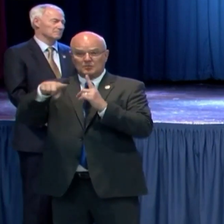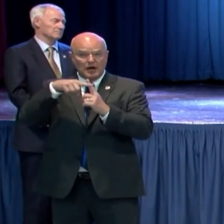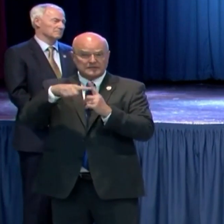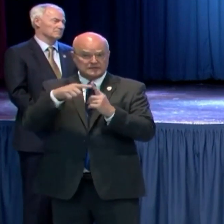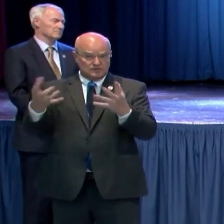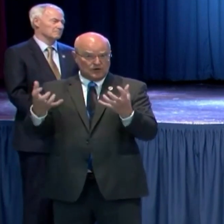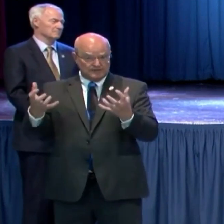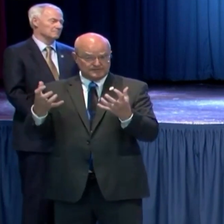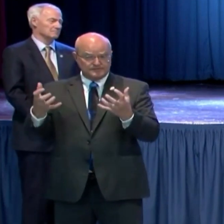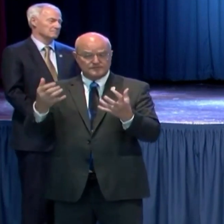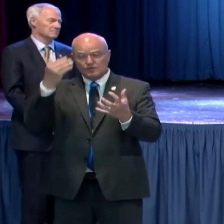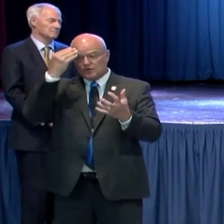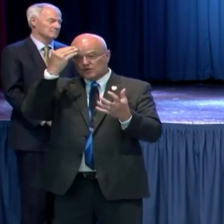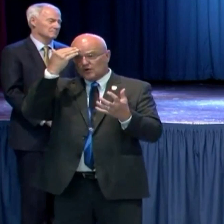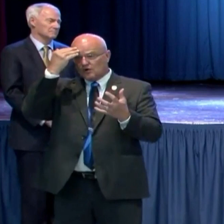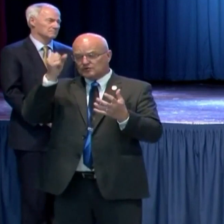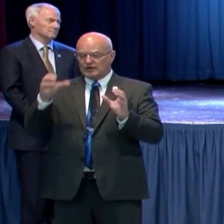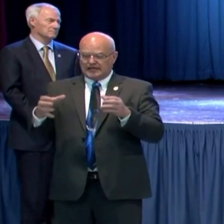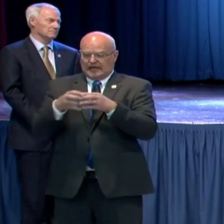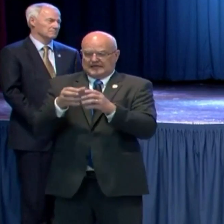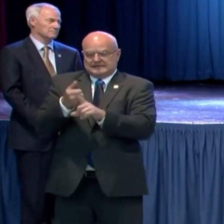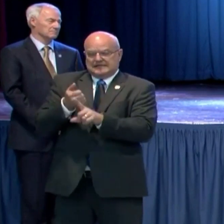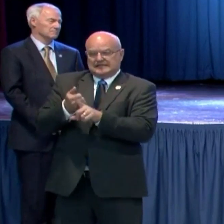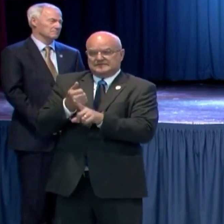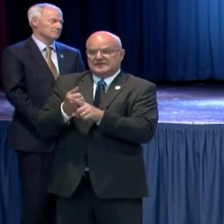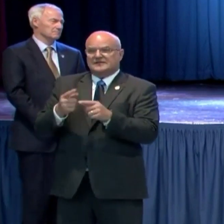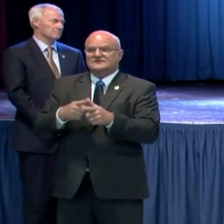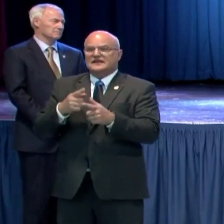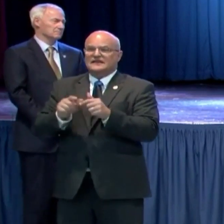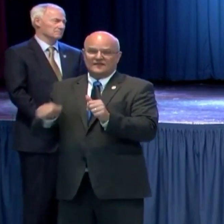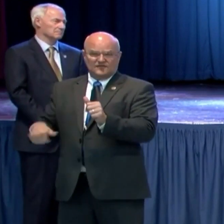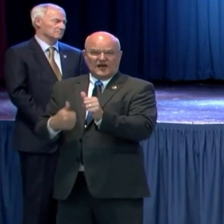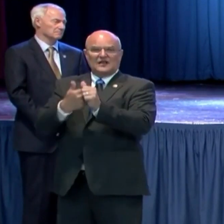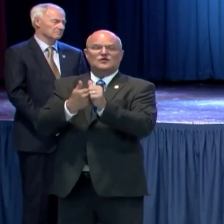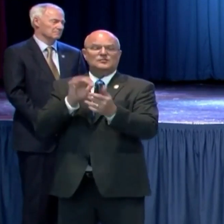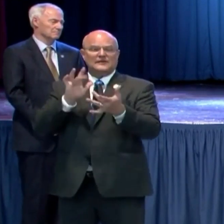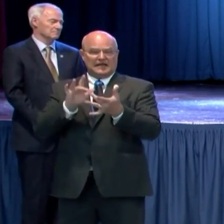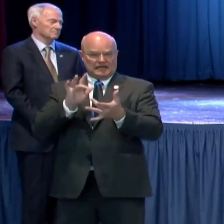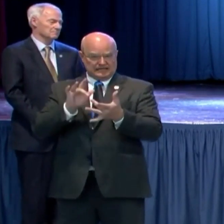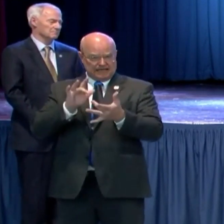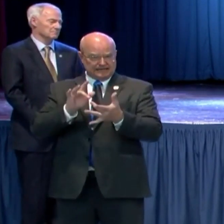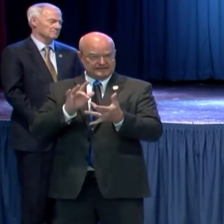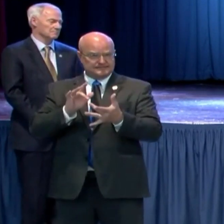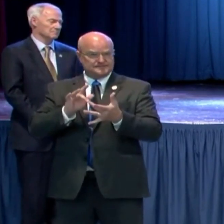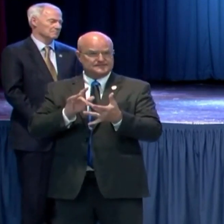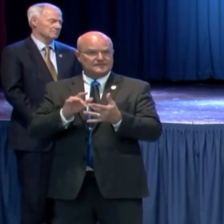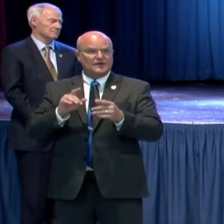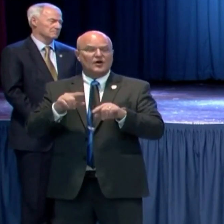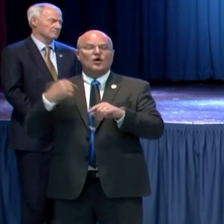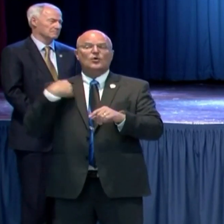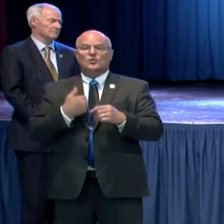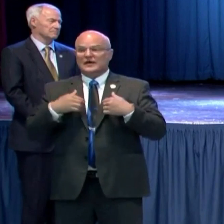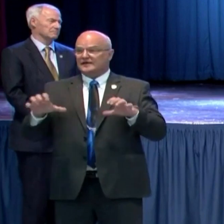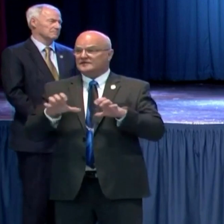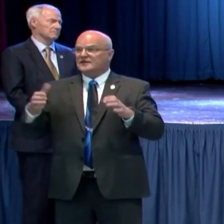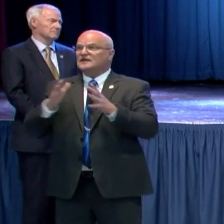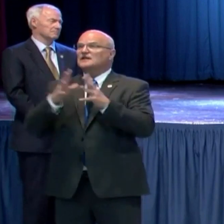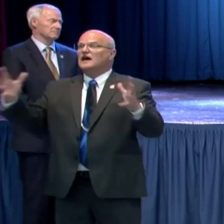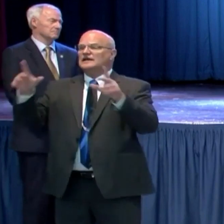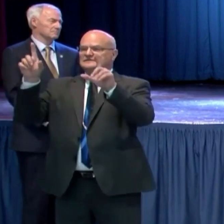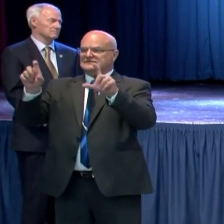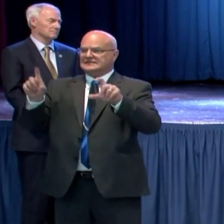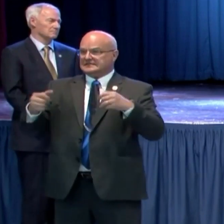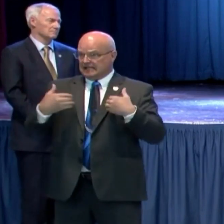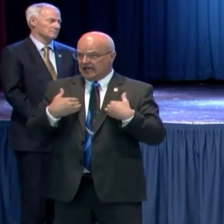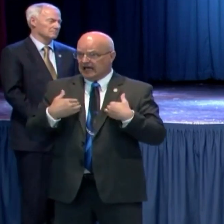positive so that they can isolate themselves and that we can follow up on those contacts. Although we have done quite a bit of